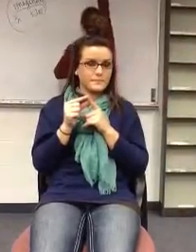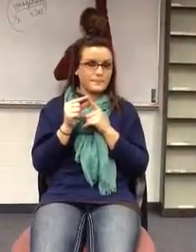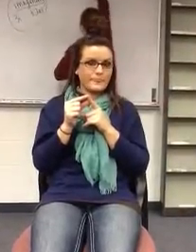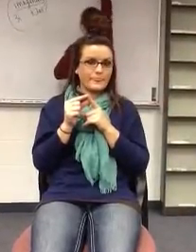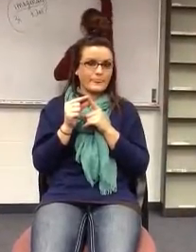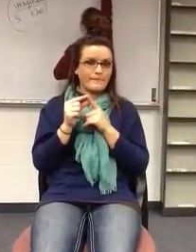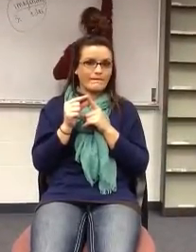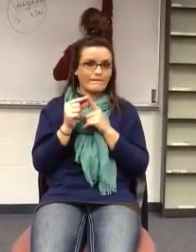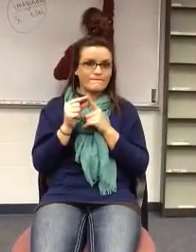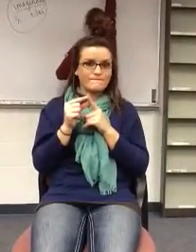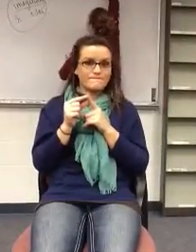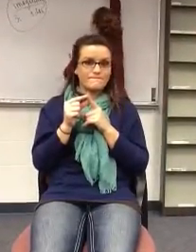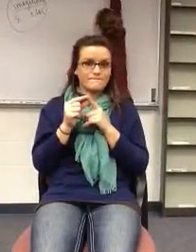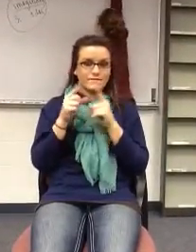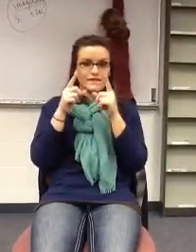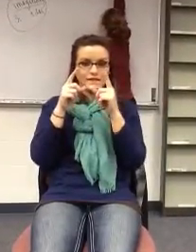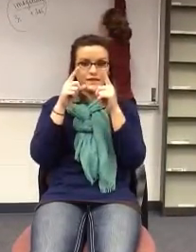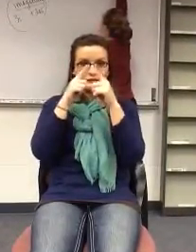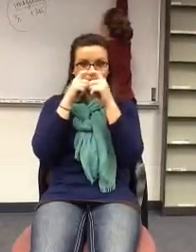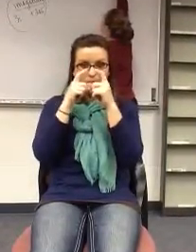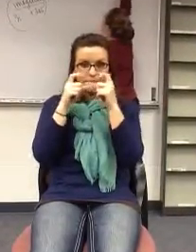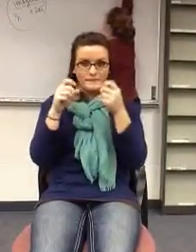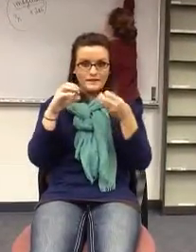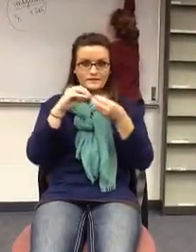A complex number